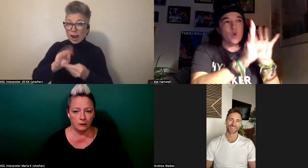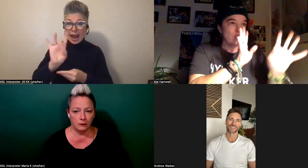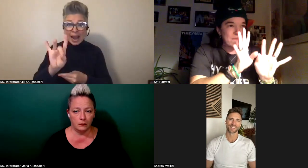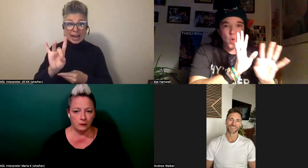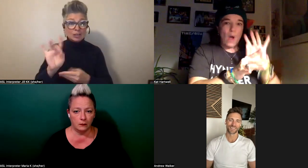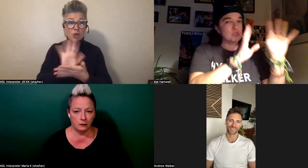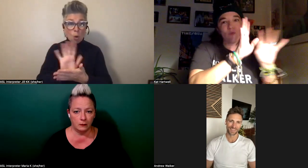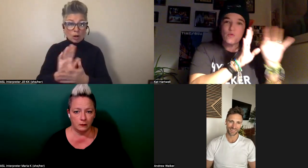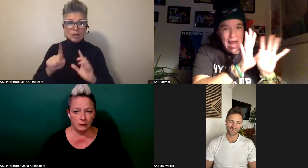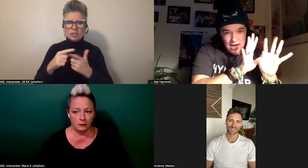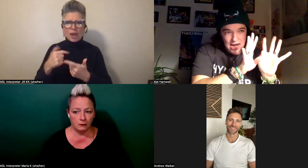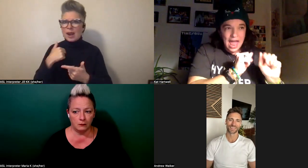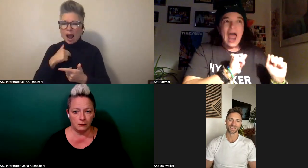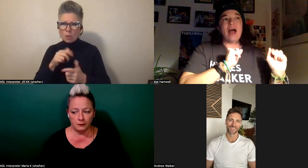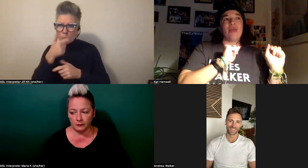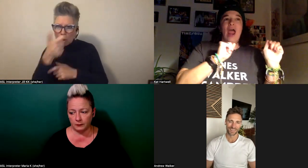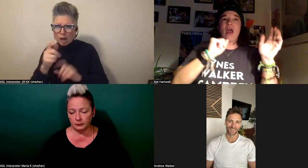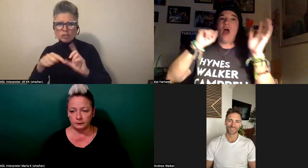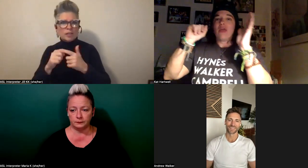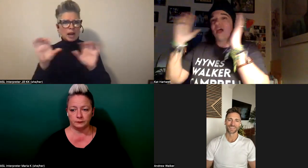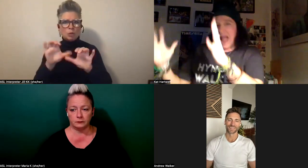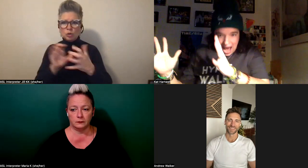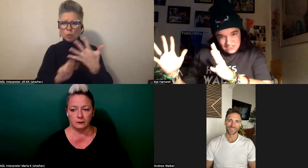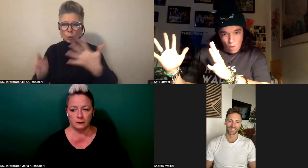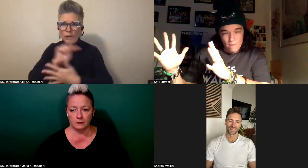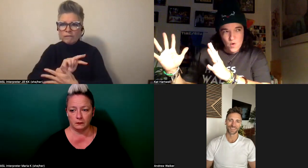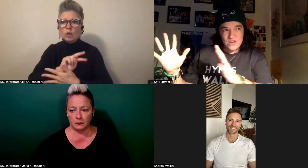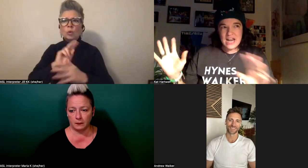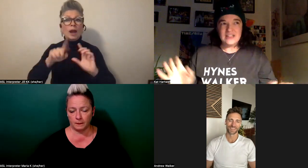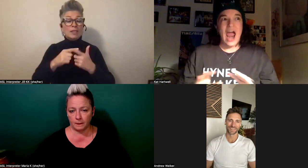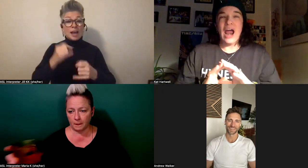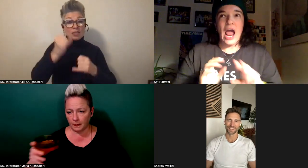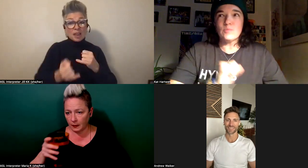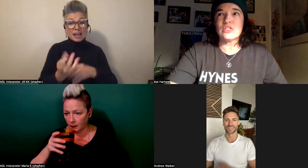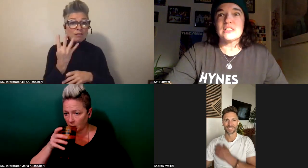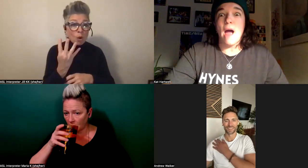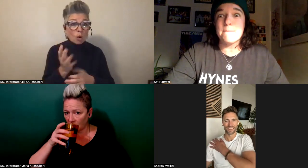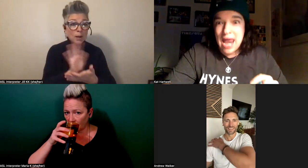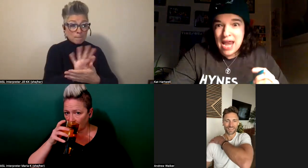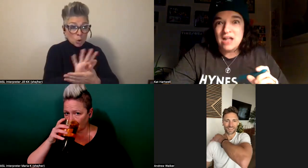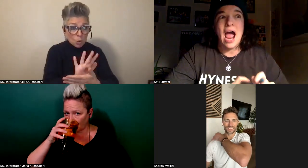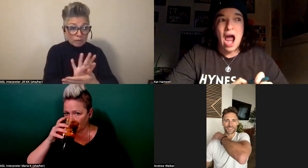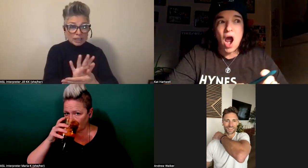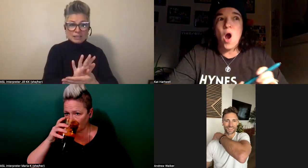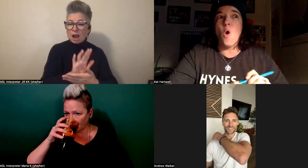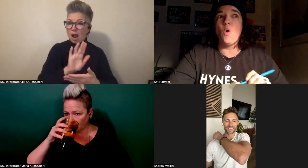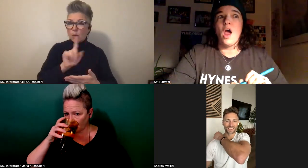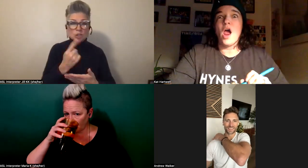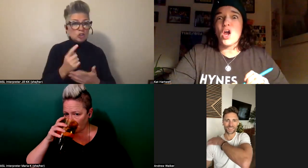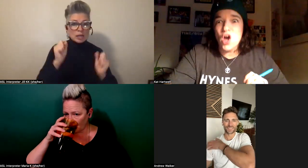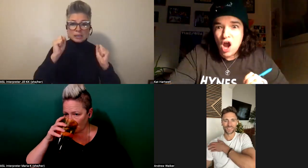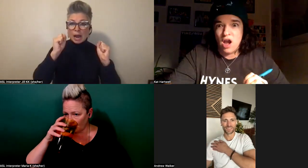live, I would do a review, I would do my ranking, and then the last 4 movies, I'm just amazed